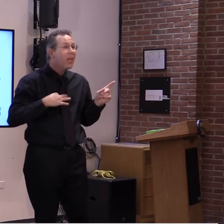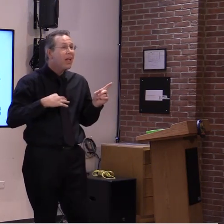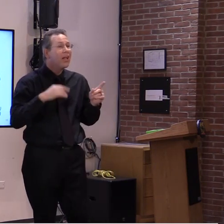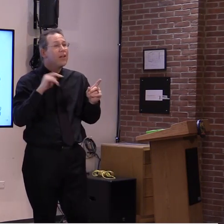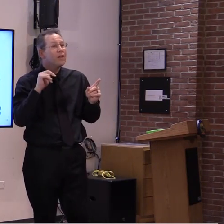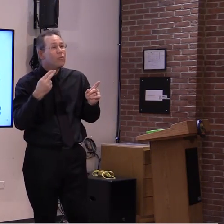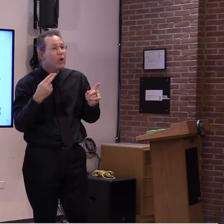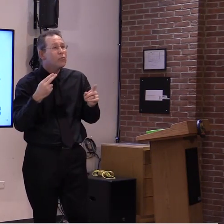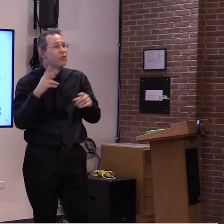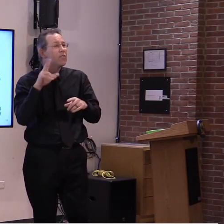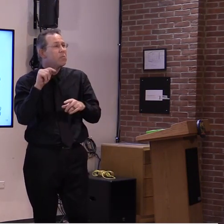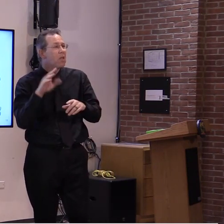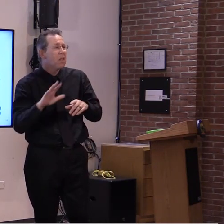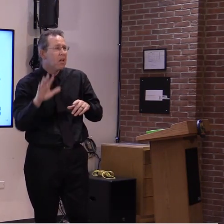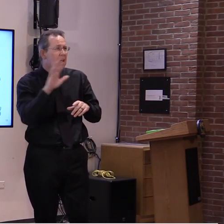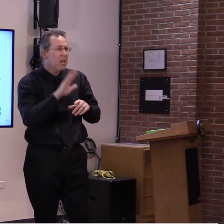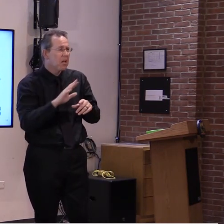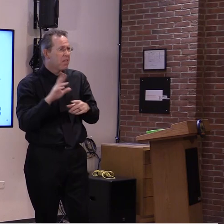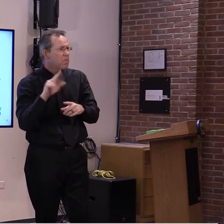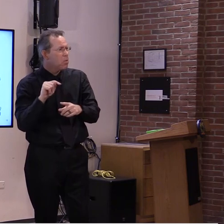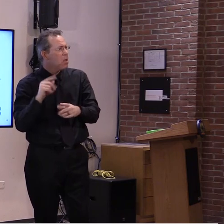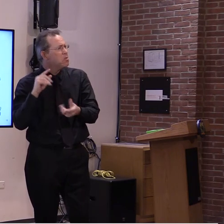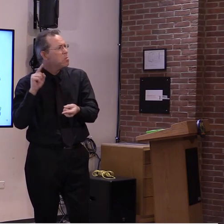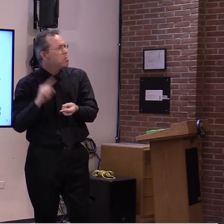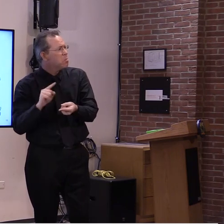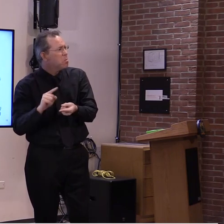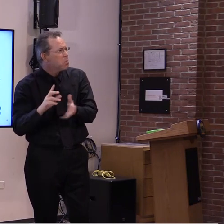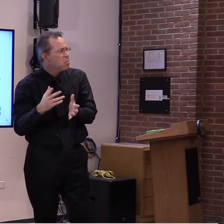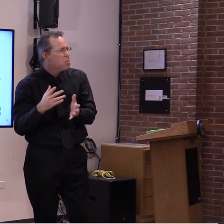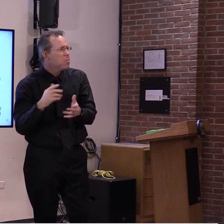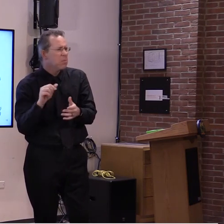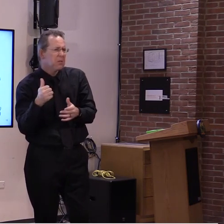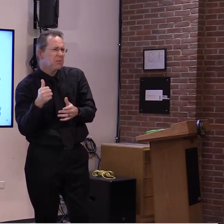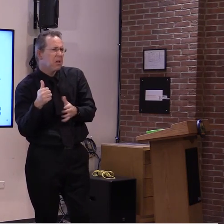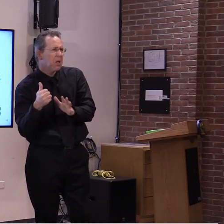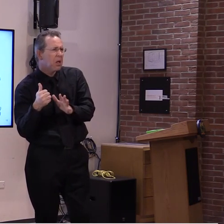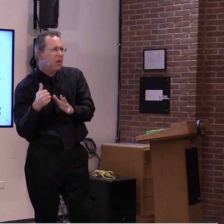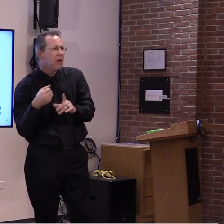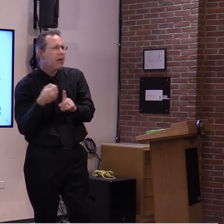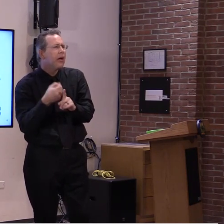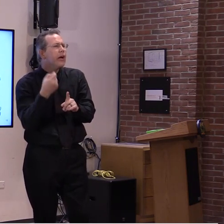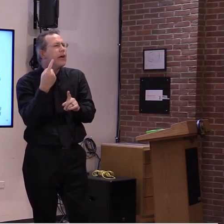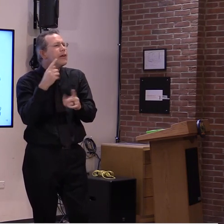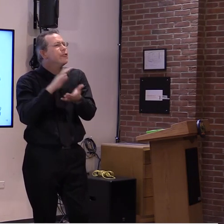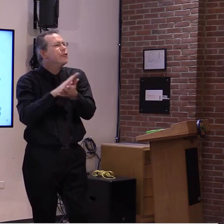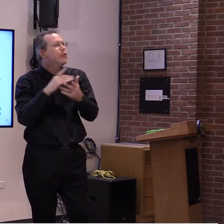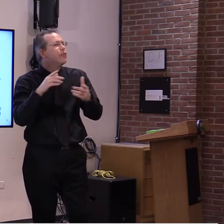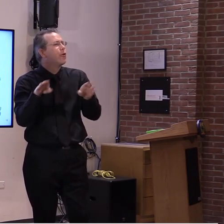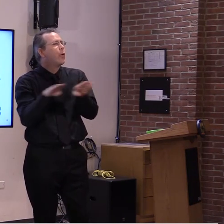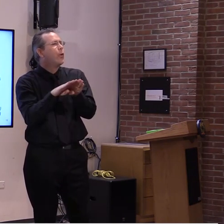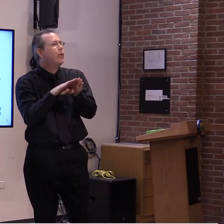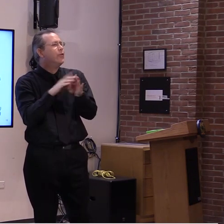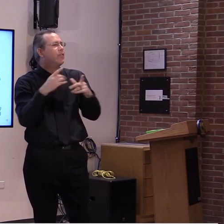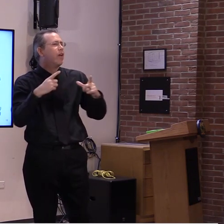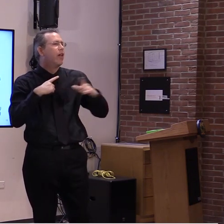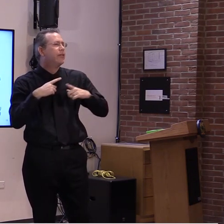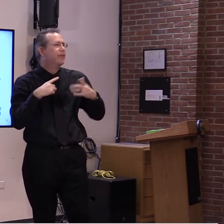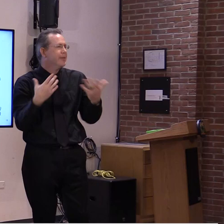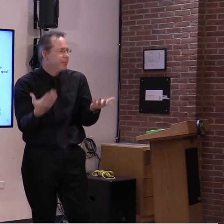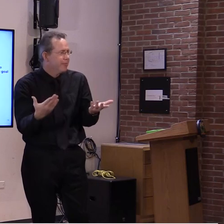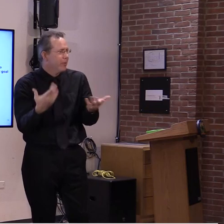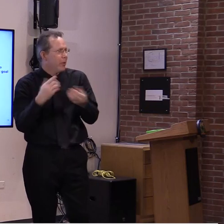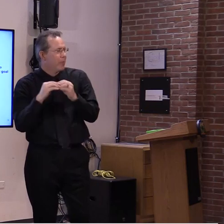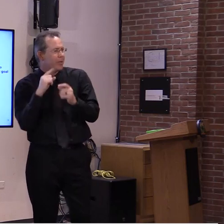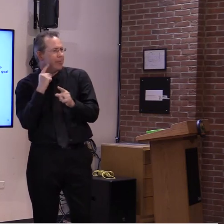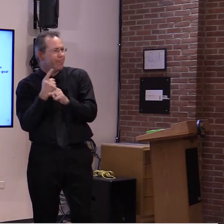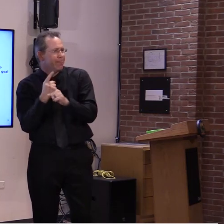10 cases reported, but of course we must remember that most schools have been out of session for the holidays as well. Last,